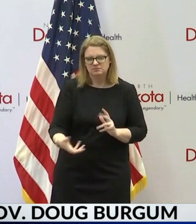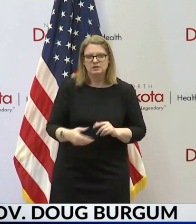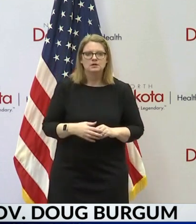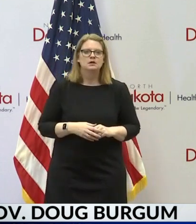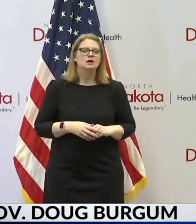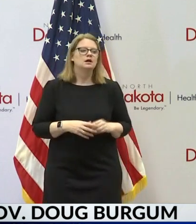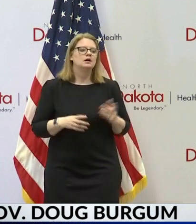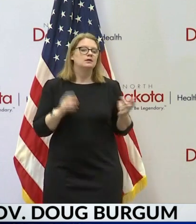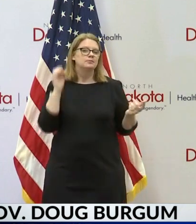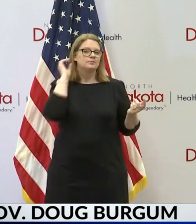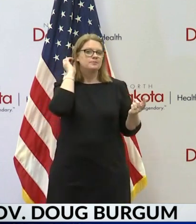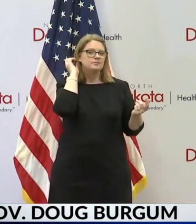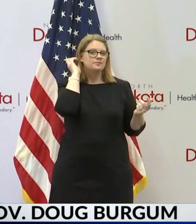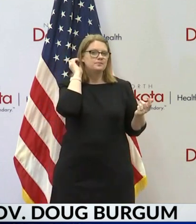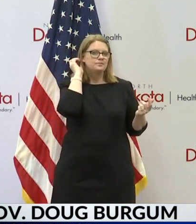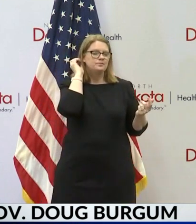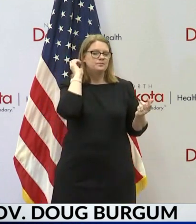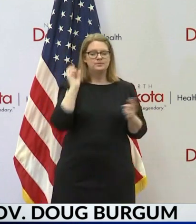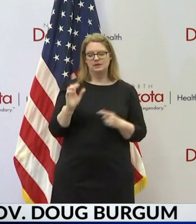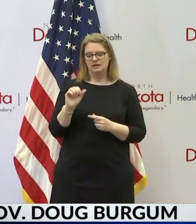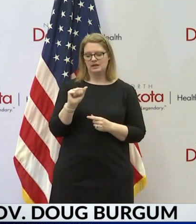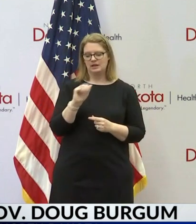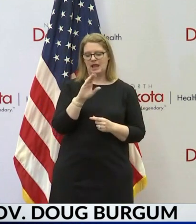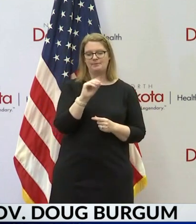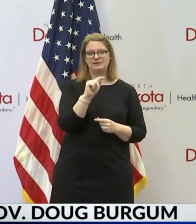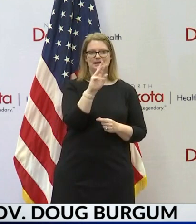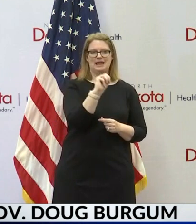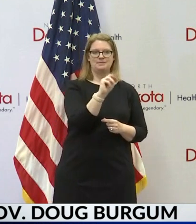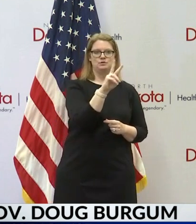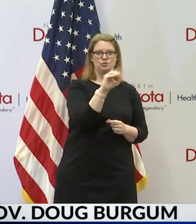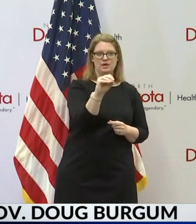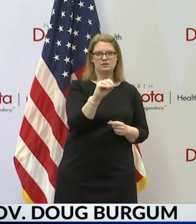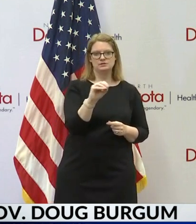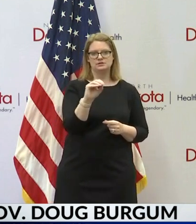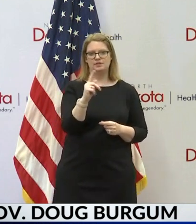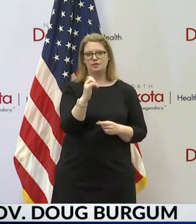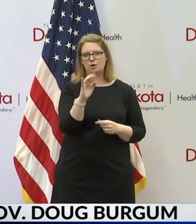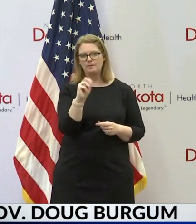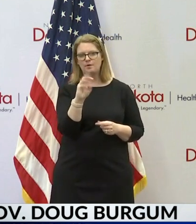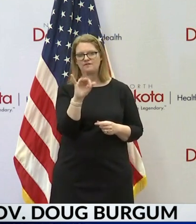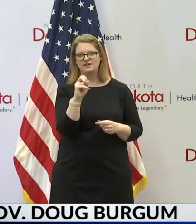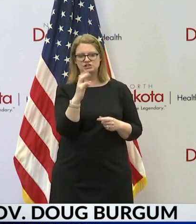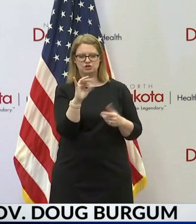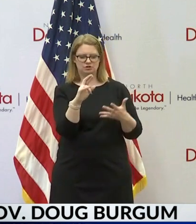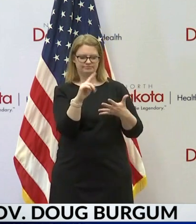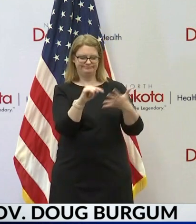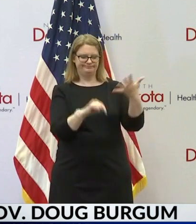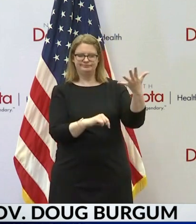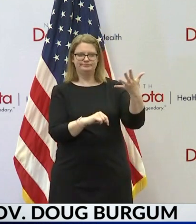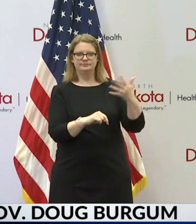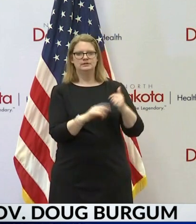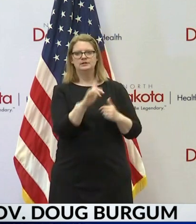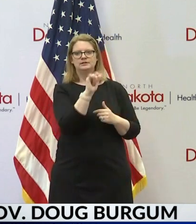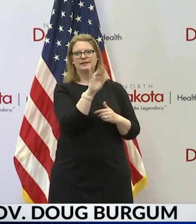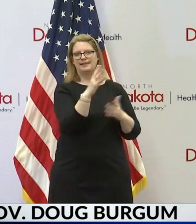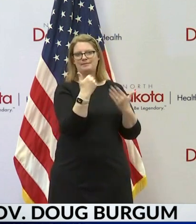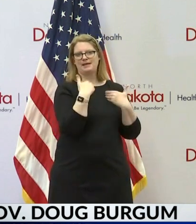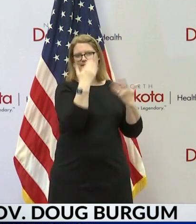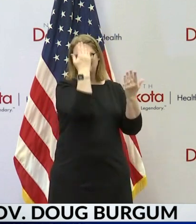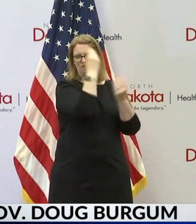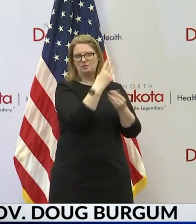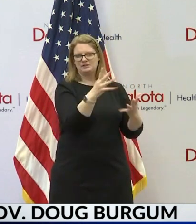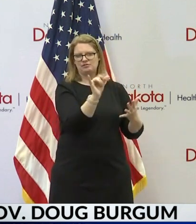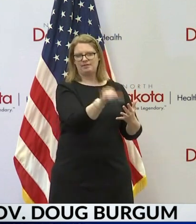split between Abbott M2000 versus Thermo Fisher versus whatever, the lab has that information. I don't think we've published that,